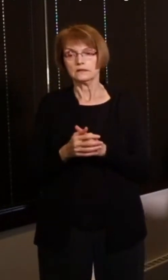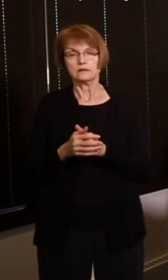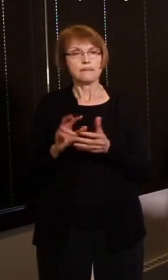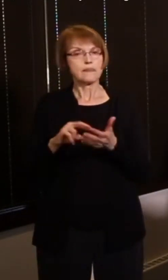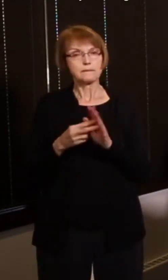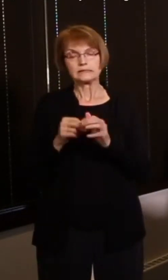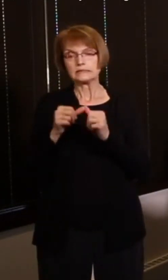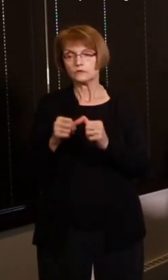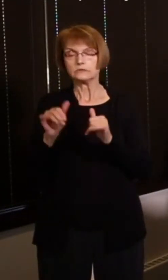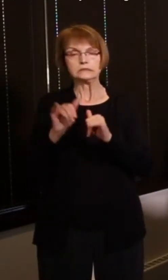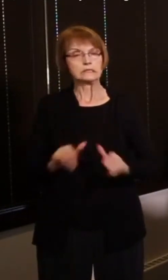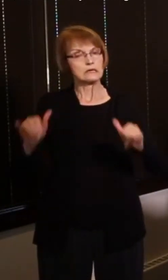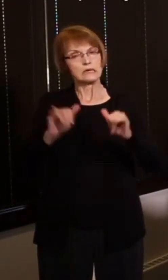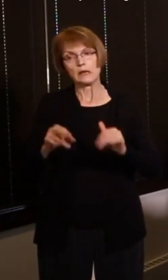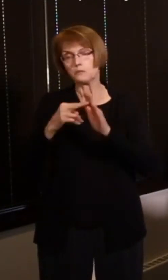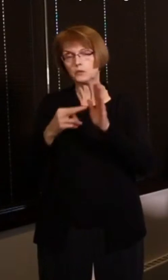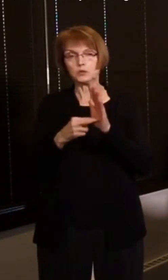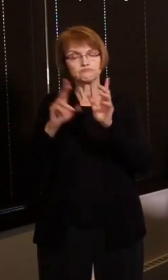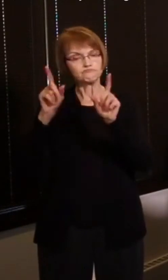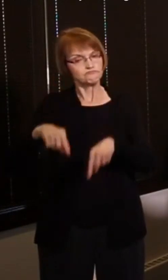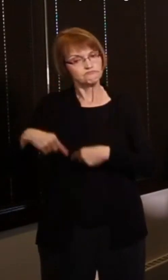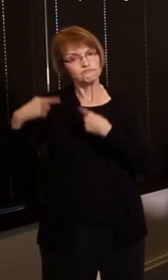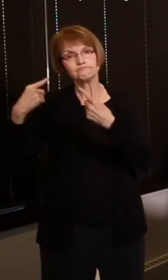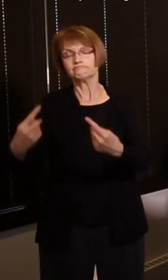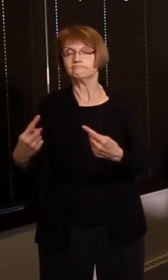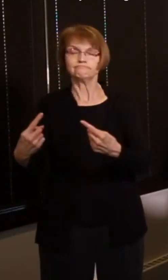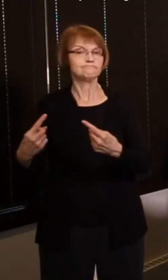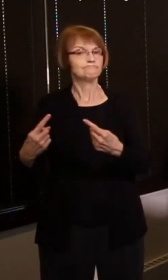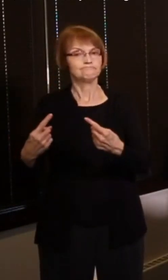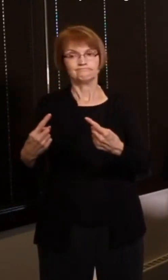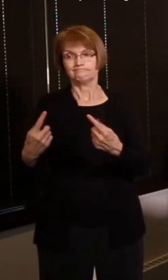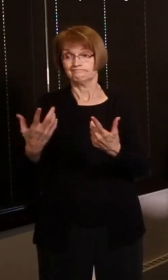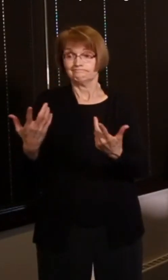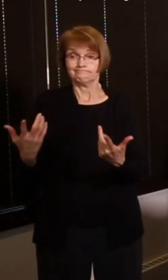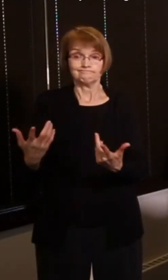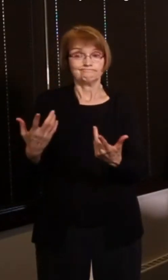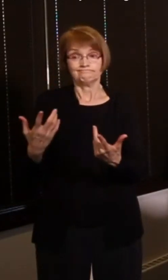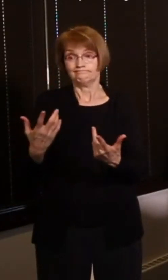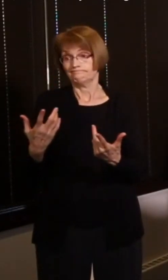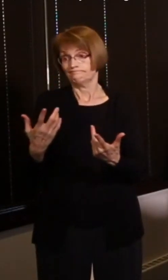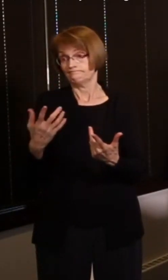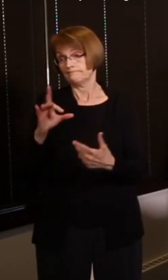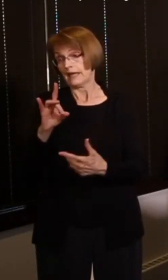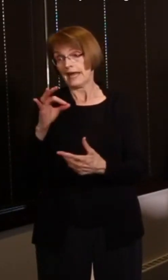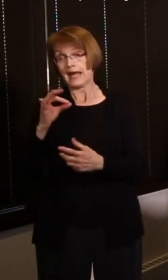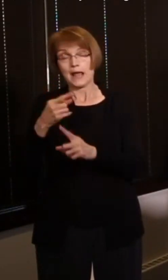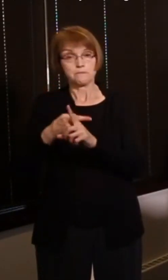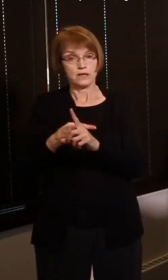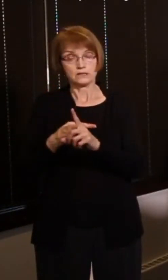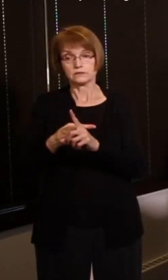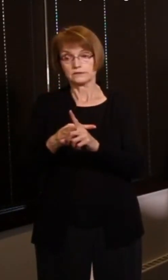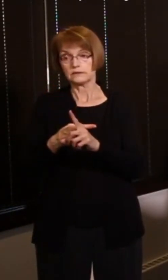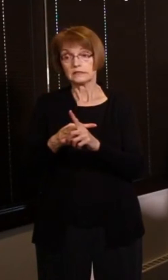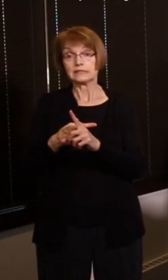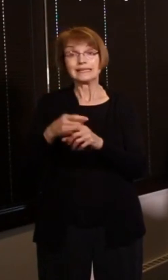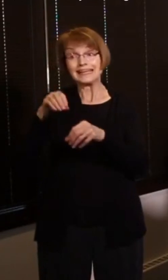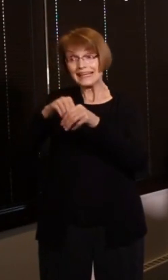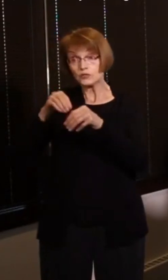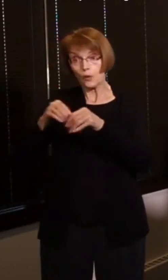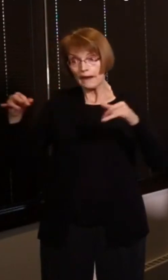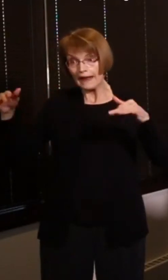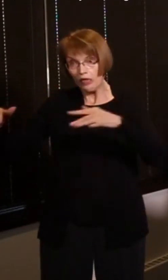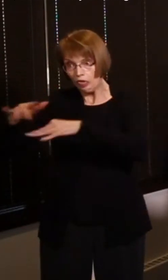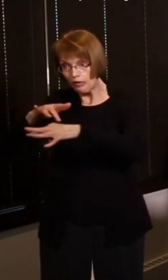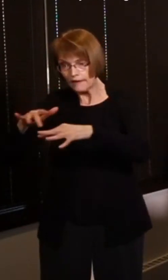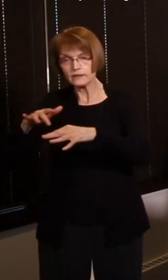to do the things that we've done for the last 8-9 months. Avoid indoor gatherings and